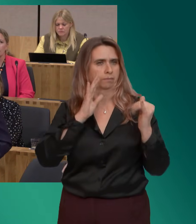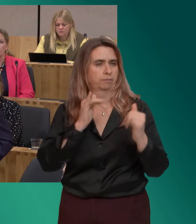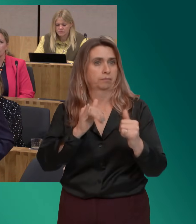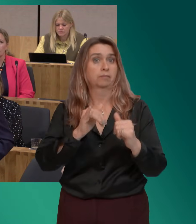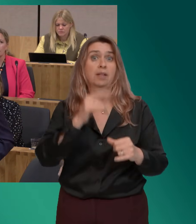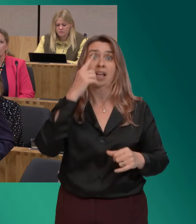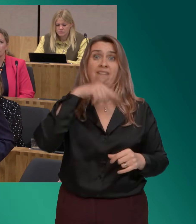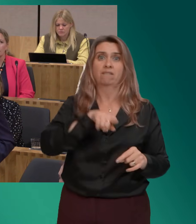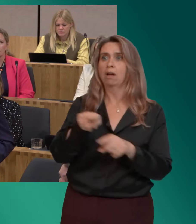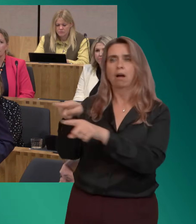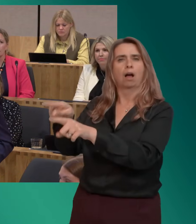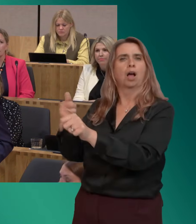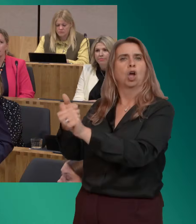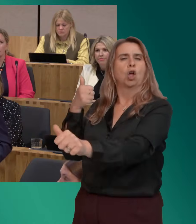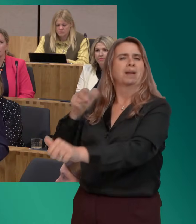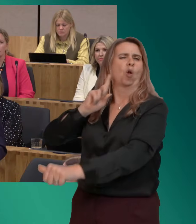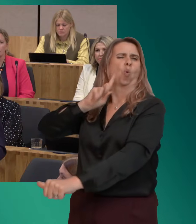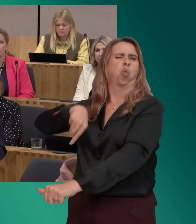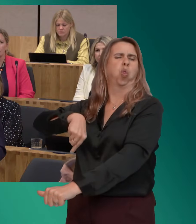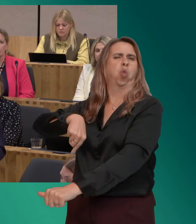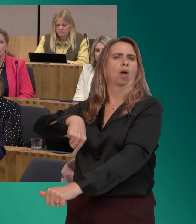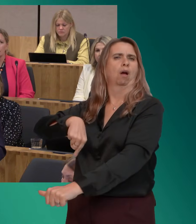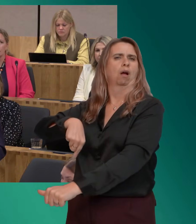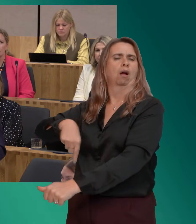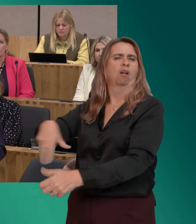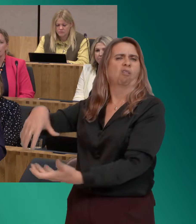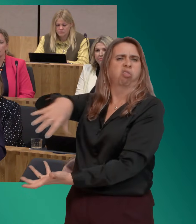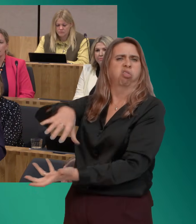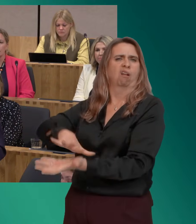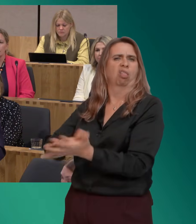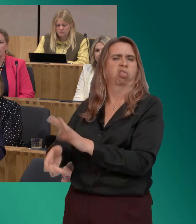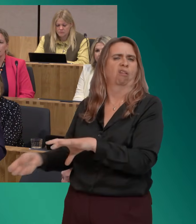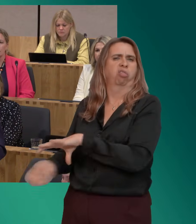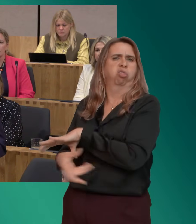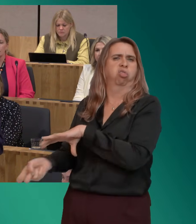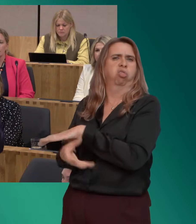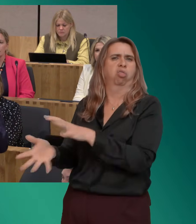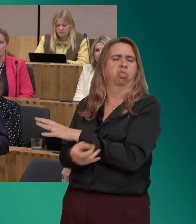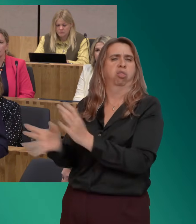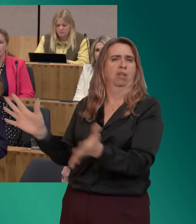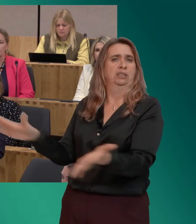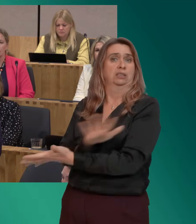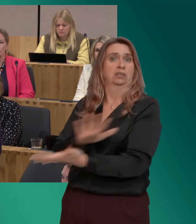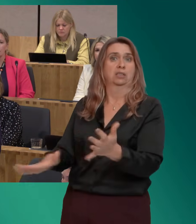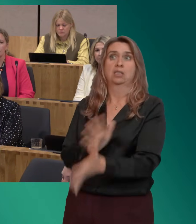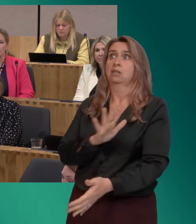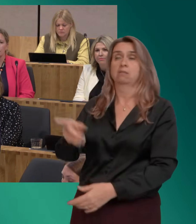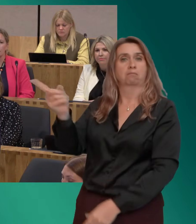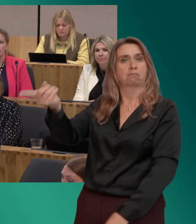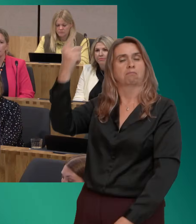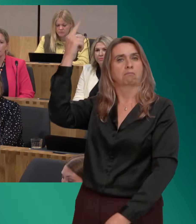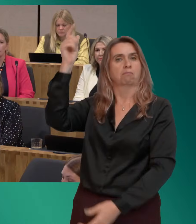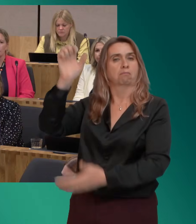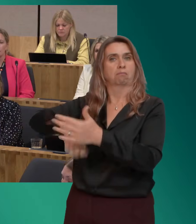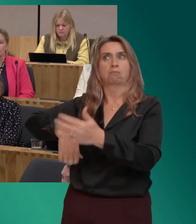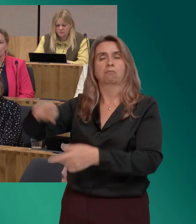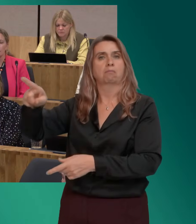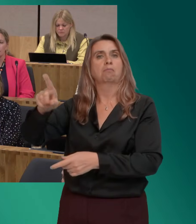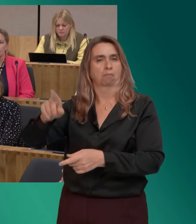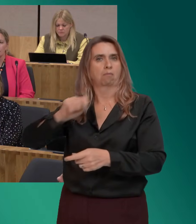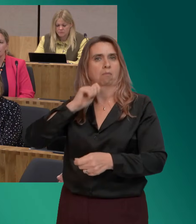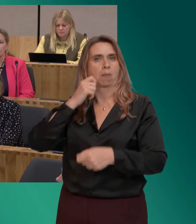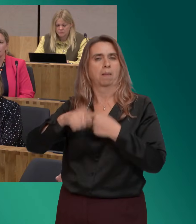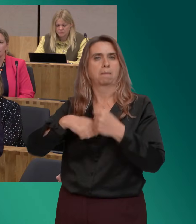companies to account for meeting their investment and performance commitments, including on matters such as storm overflows